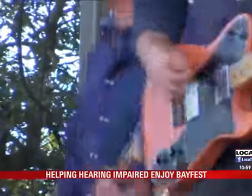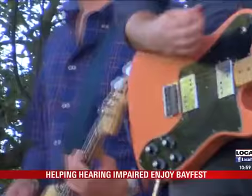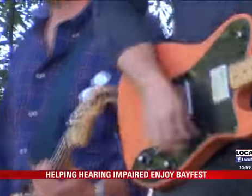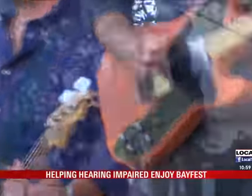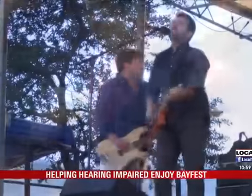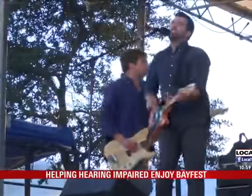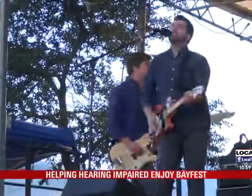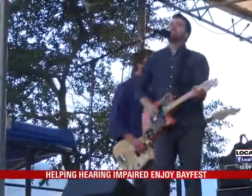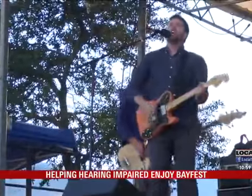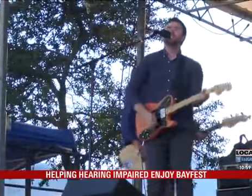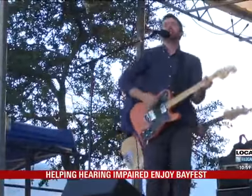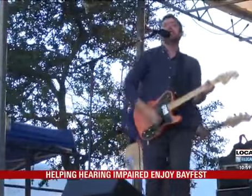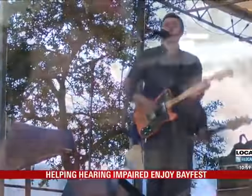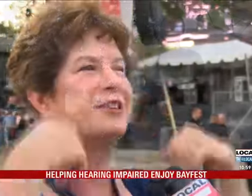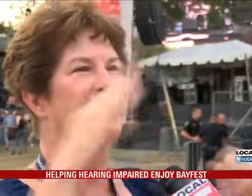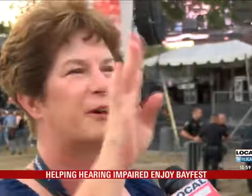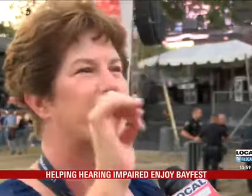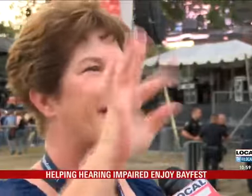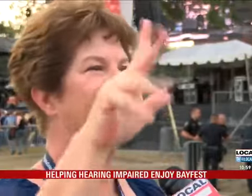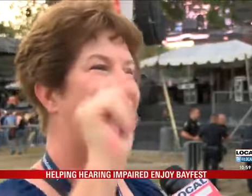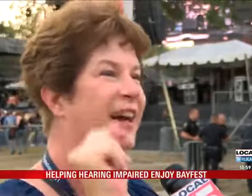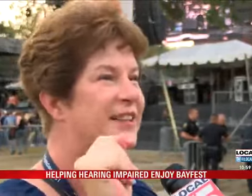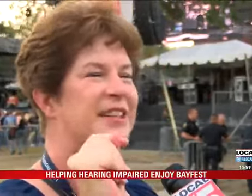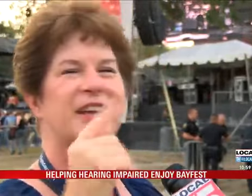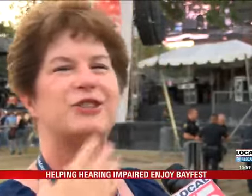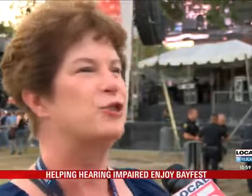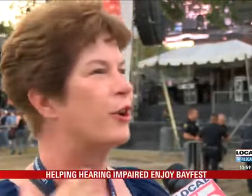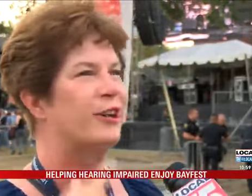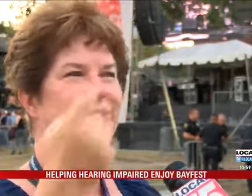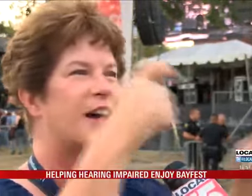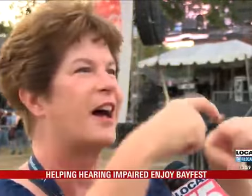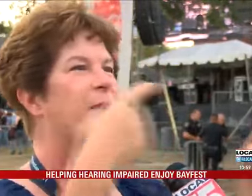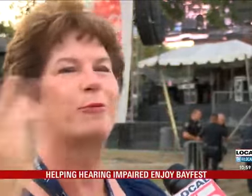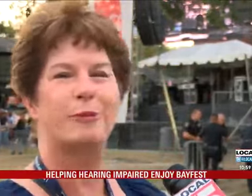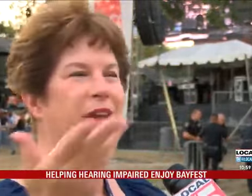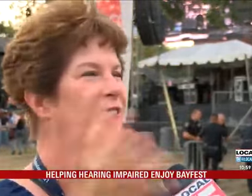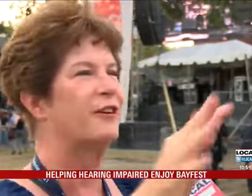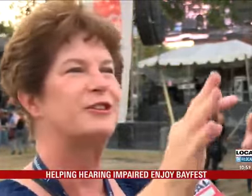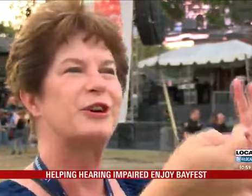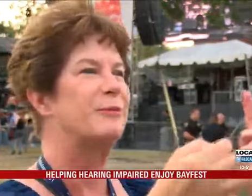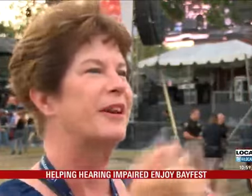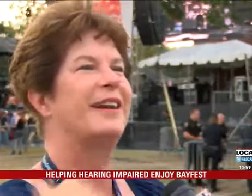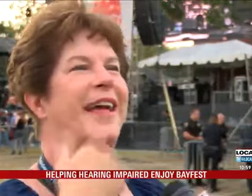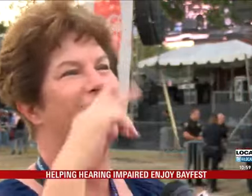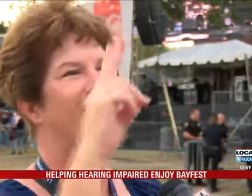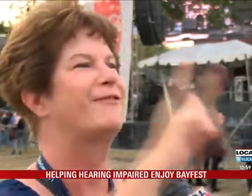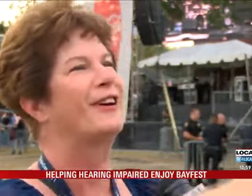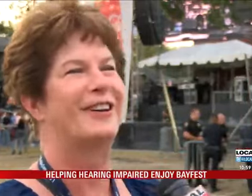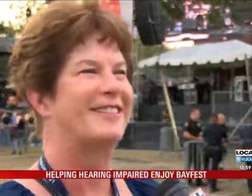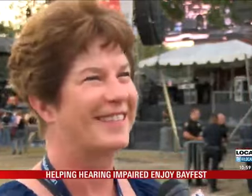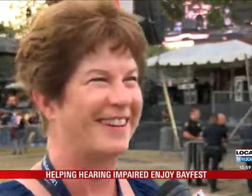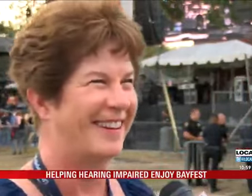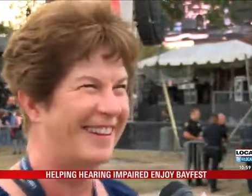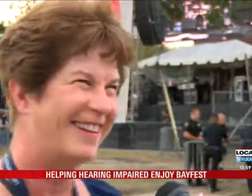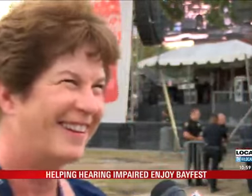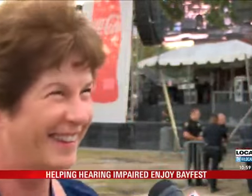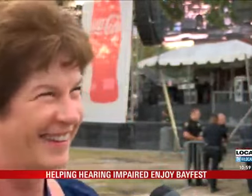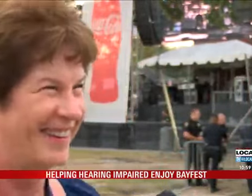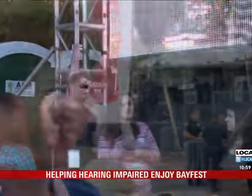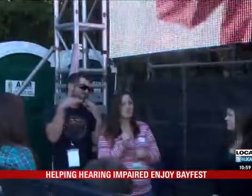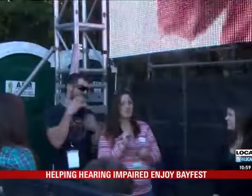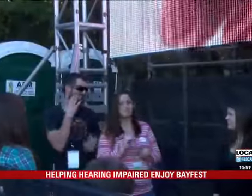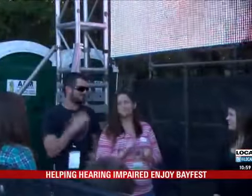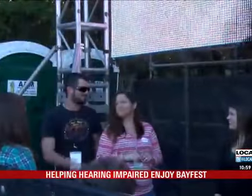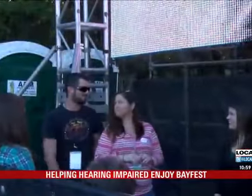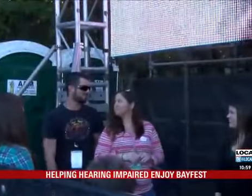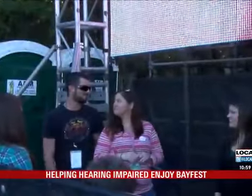yet there's no sound. Cue Lori Piddock. And enjoy your time. We'll be here interpreting and having fun. That's right. She,